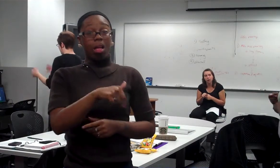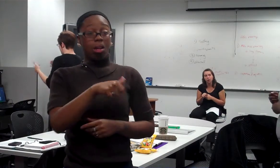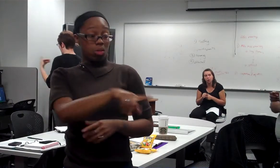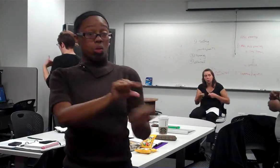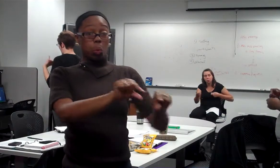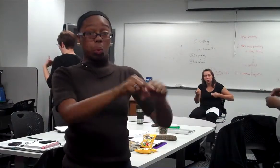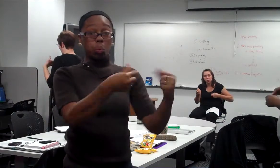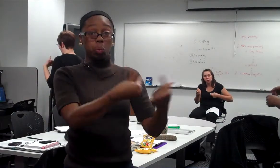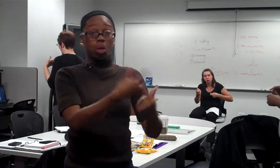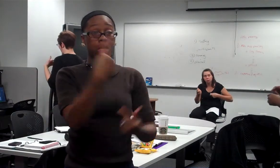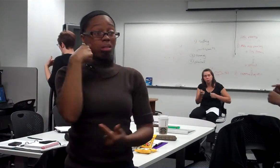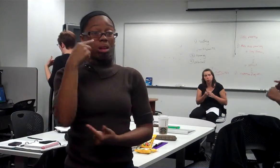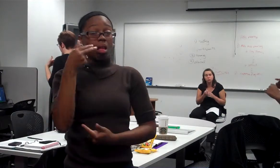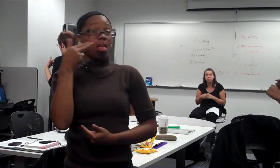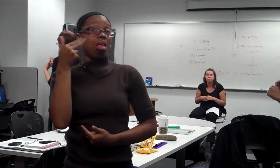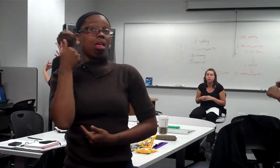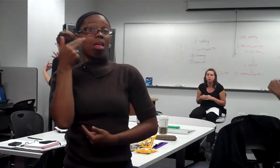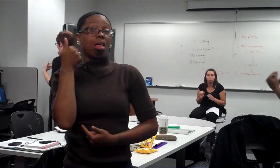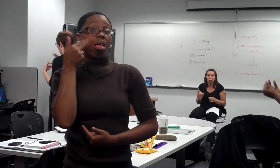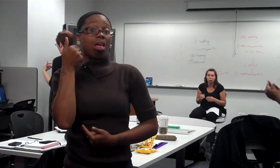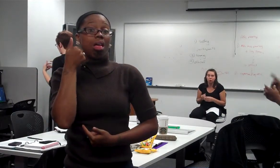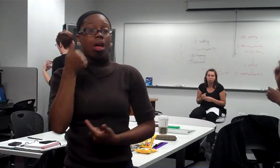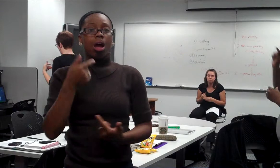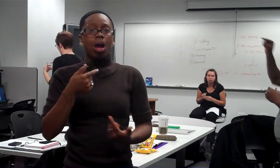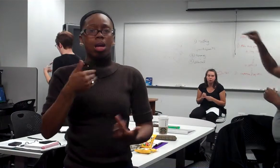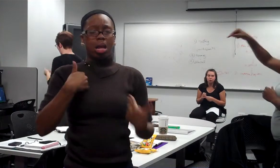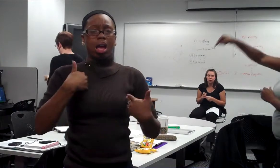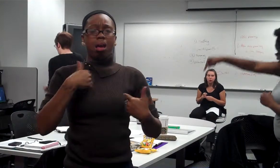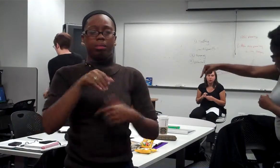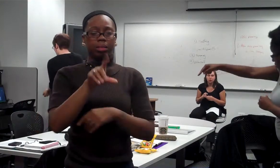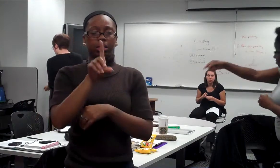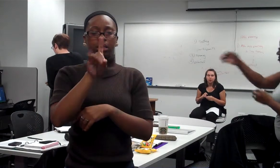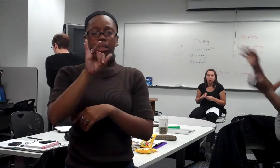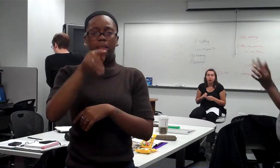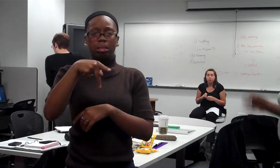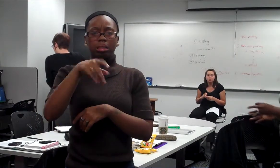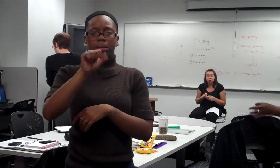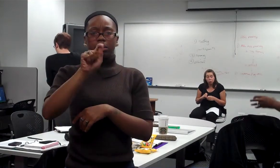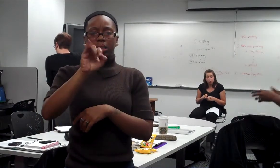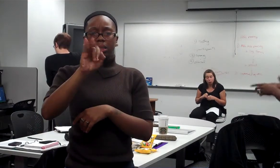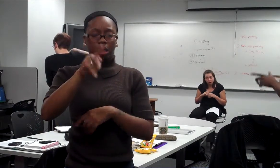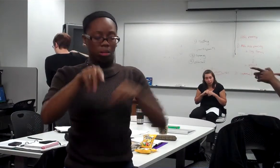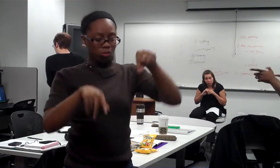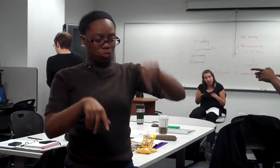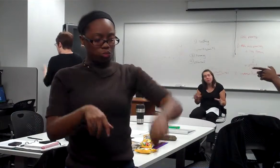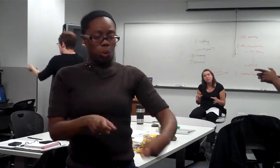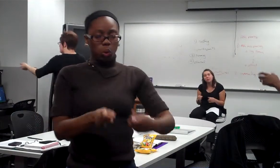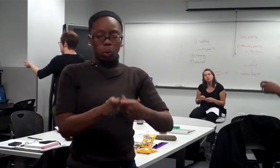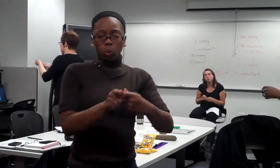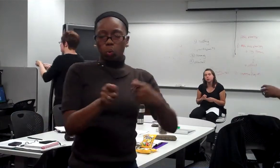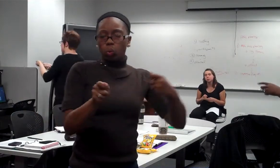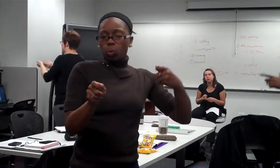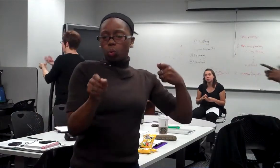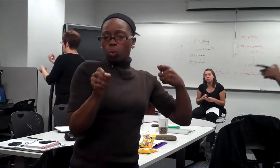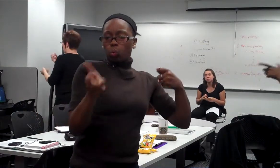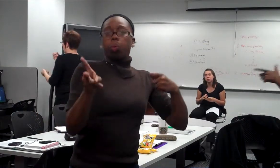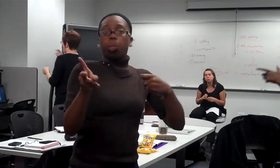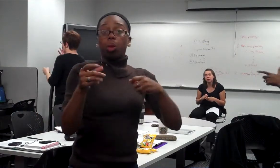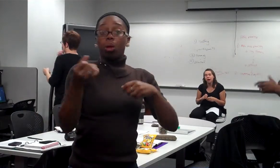and squirt me in the face with water. I'm so mad that they squirted me in the face, but really